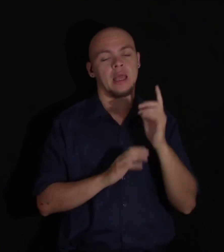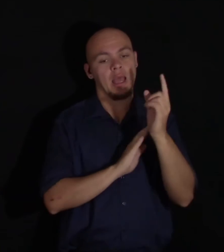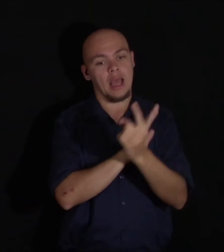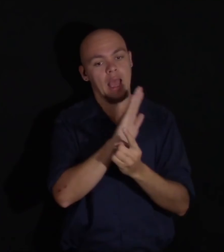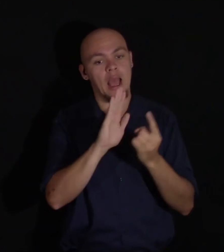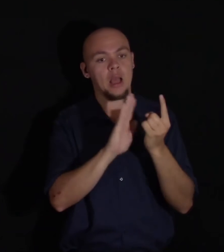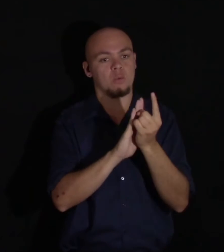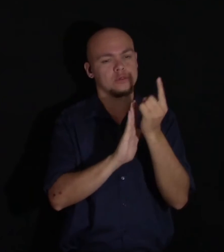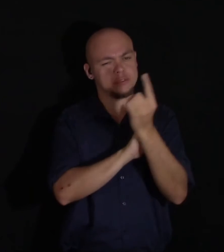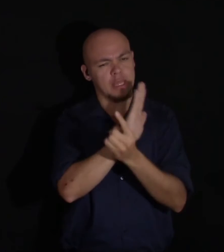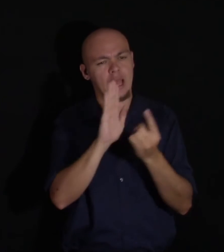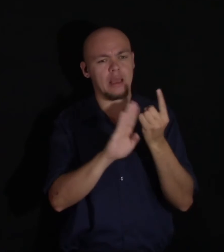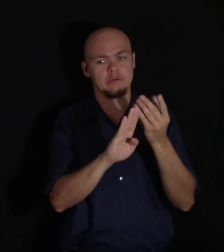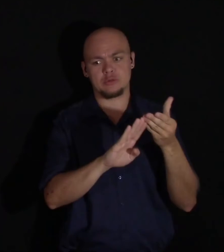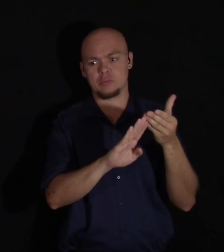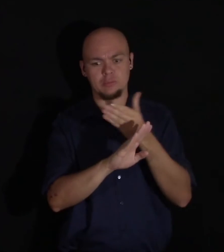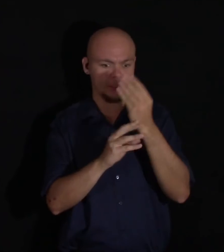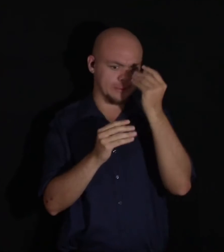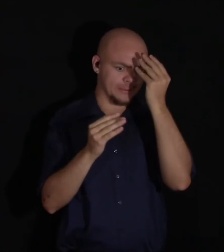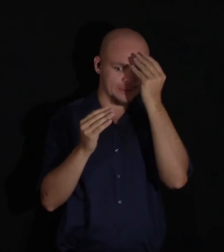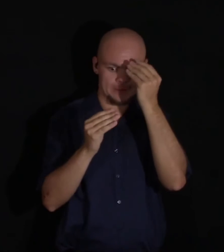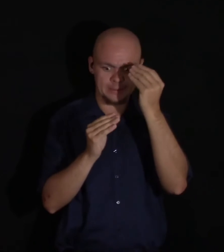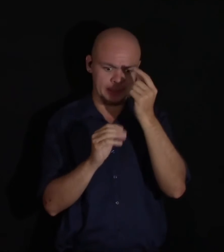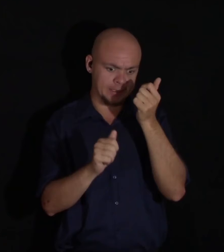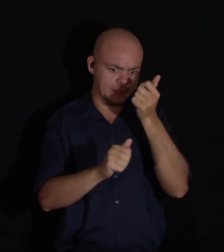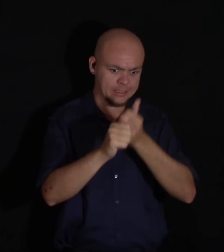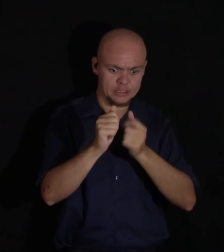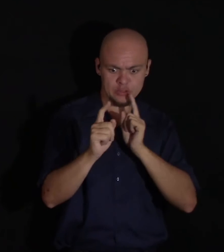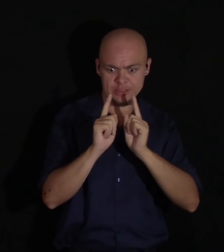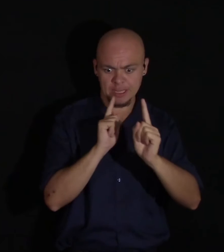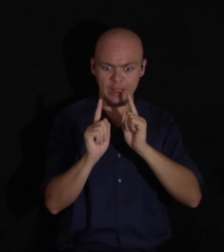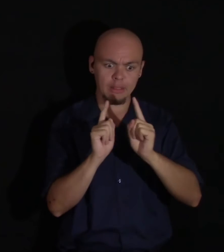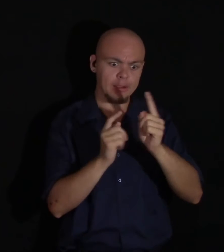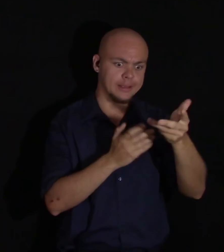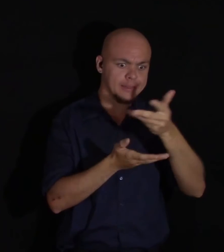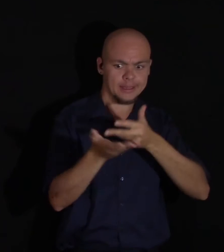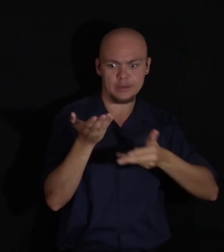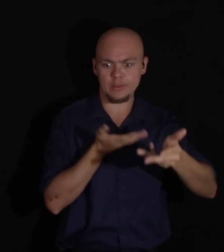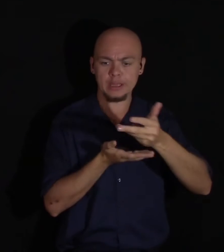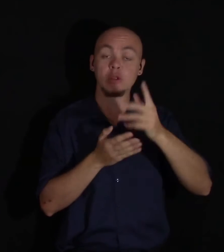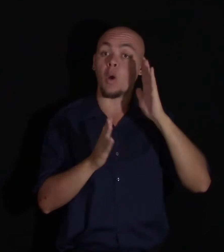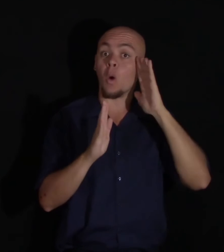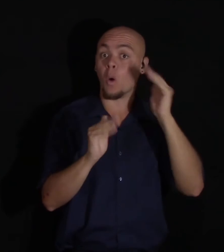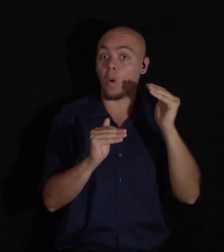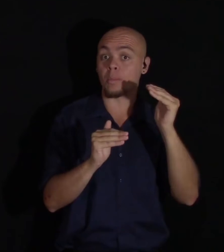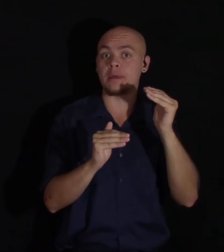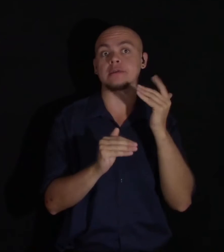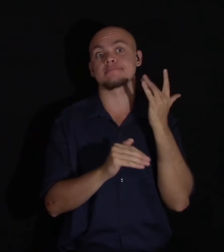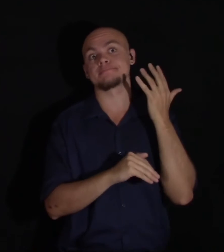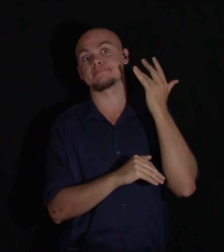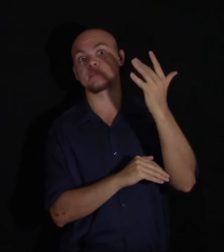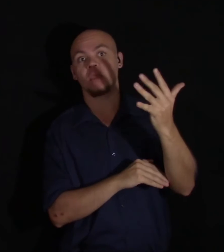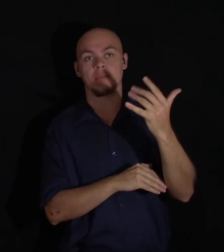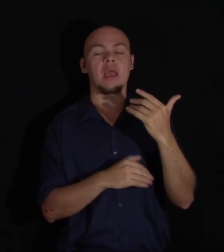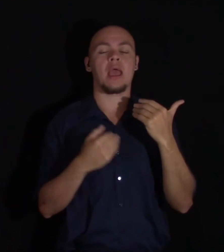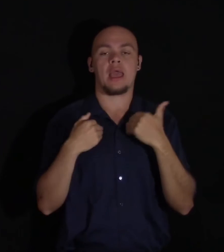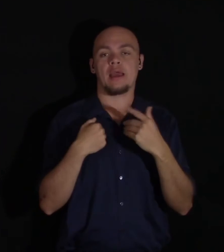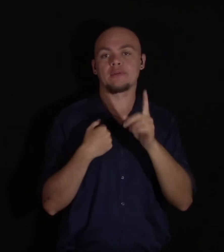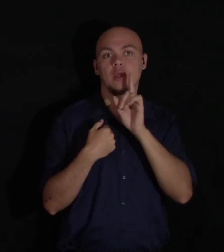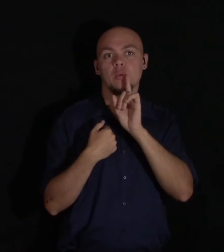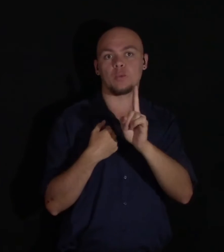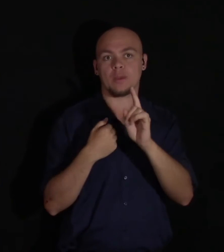hours premeditating each dialogue and engineering each interaction, hoping that at some point I end up in a real